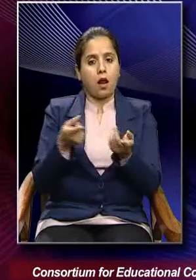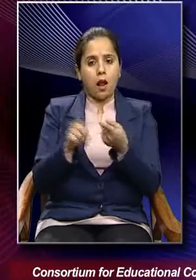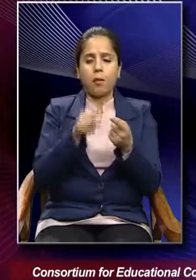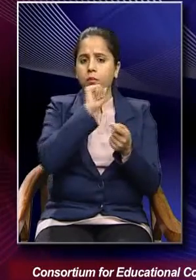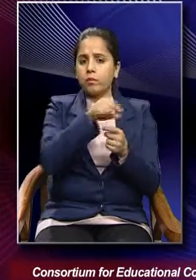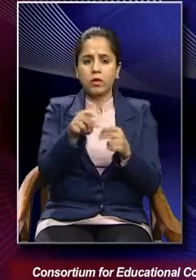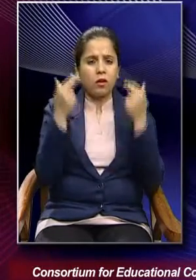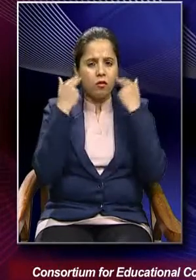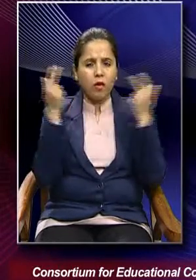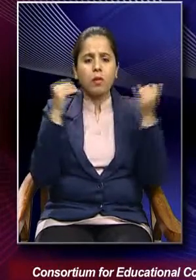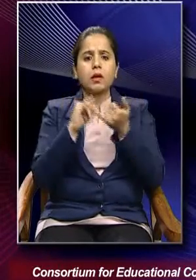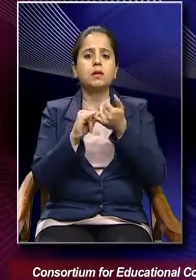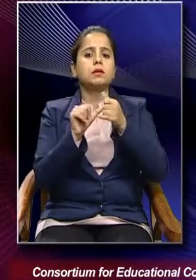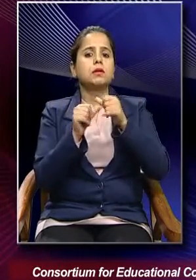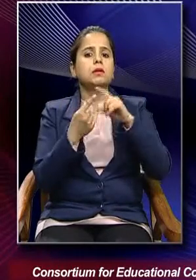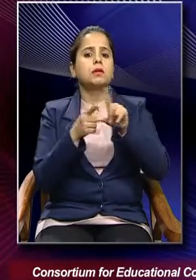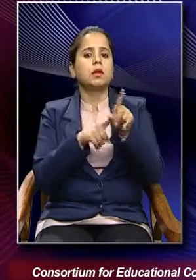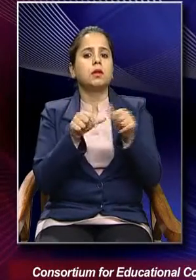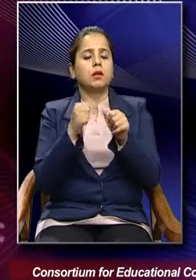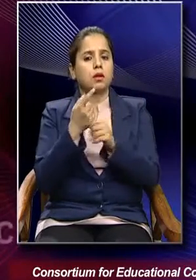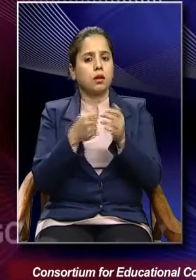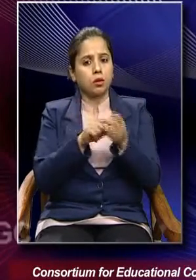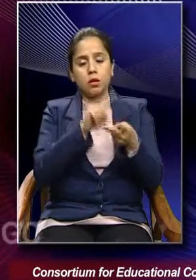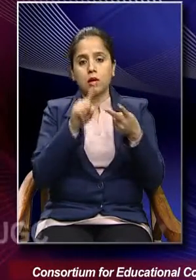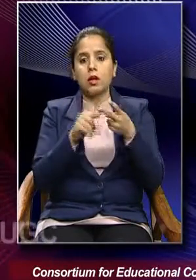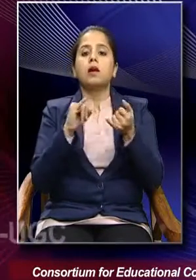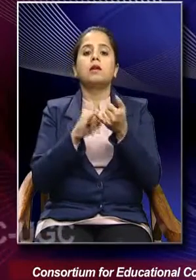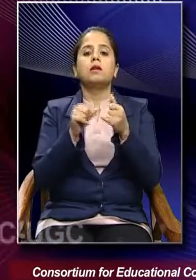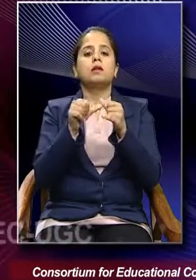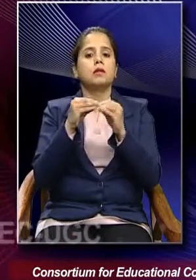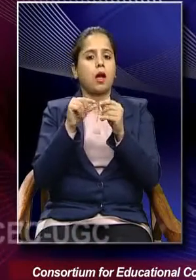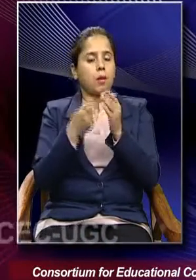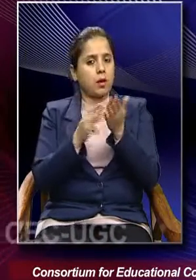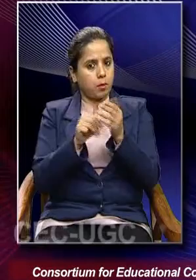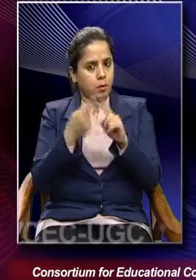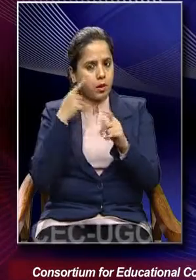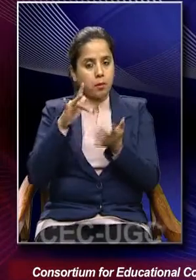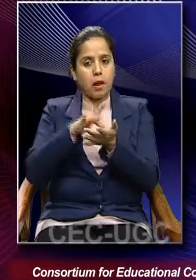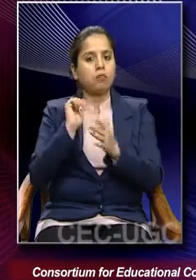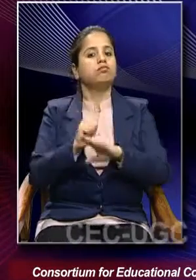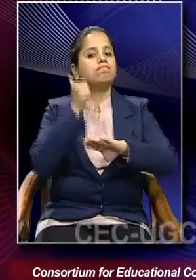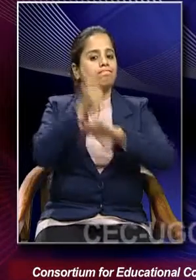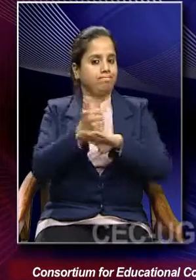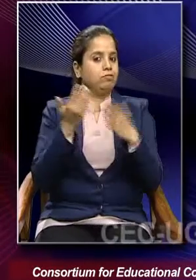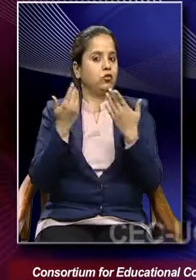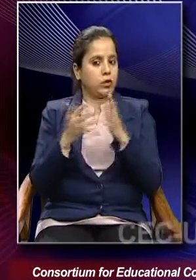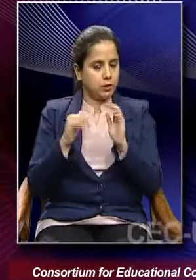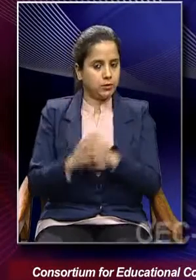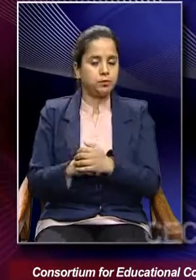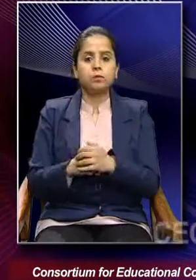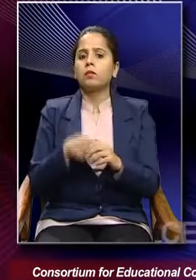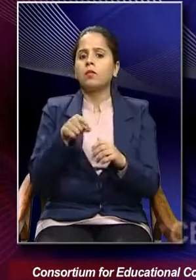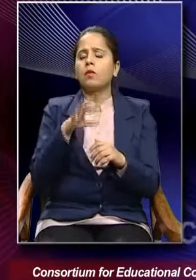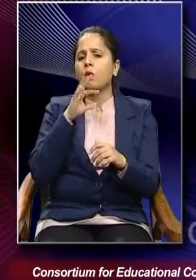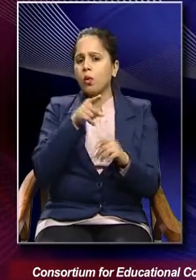the famous Satyagraha movement, and Sabarmati Ashram was also established. Now, due